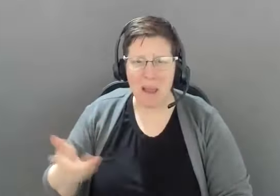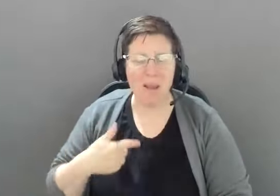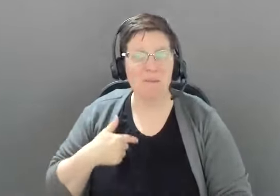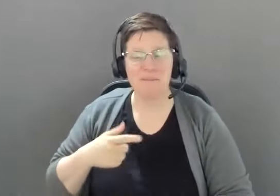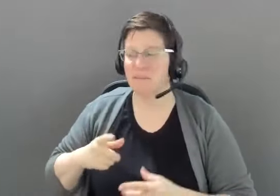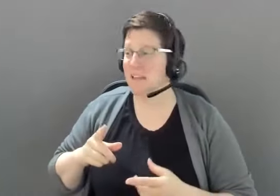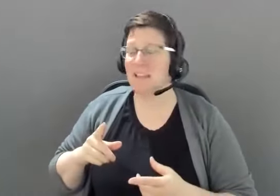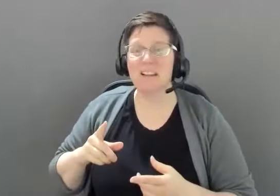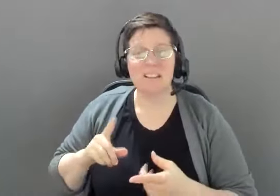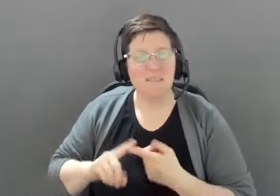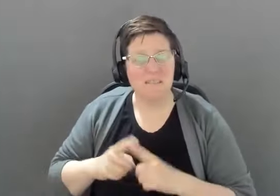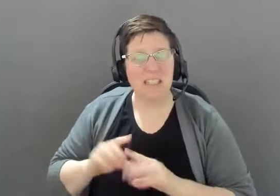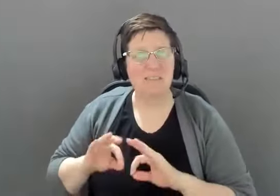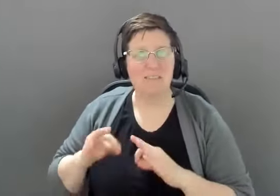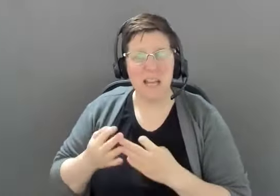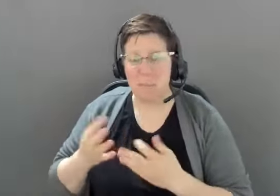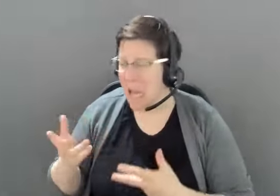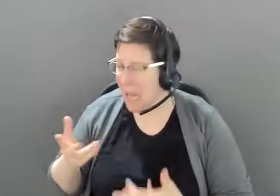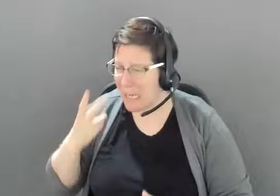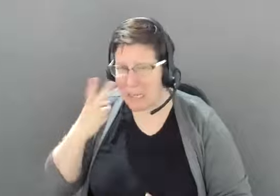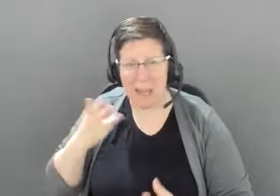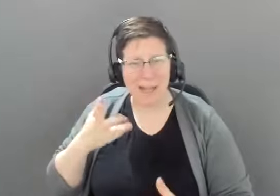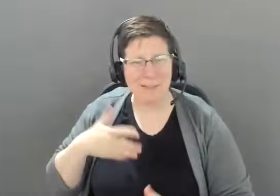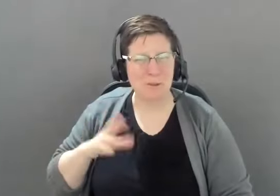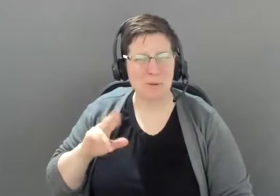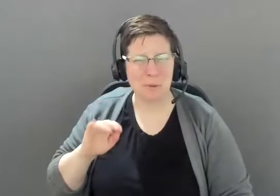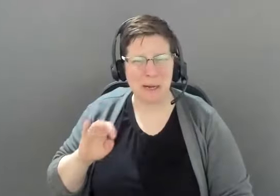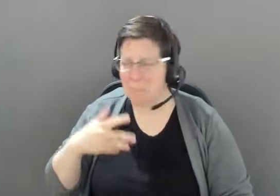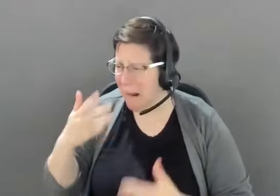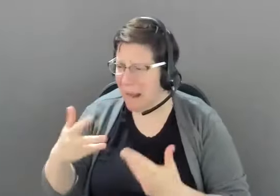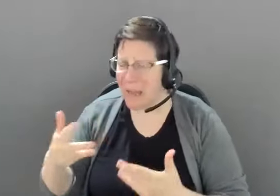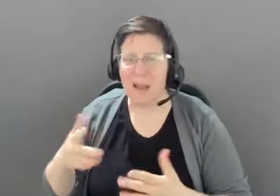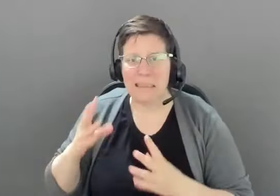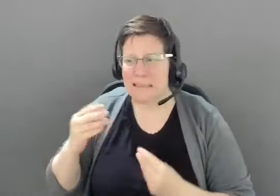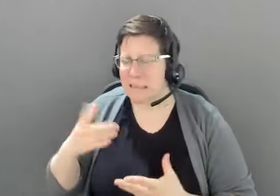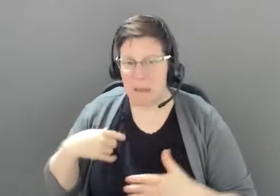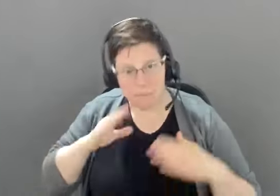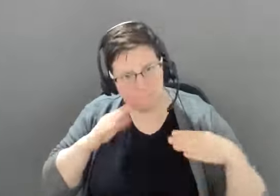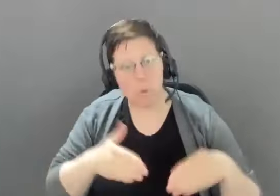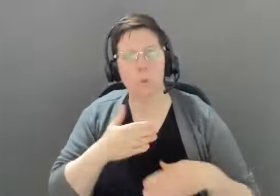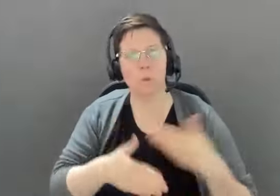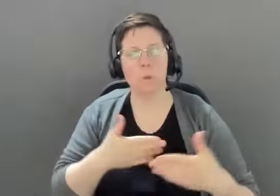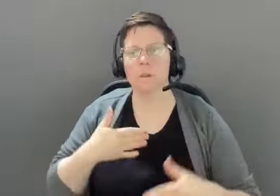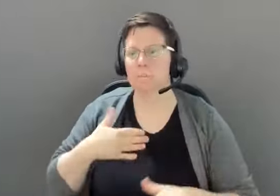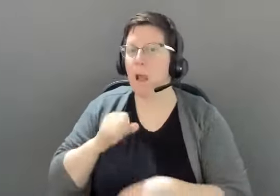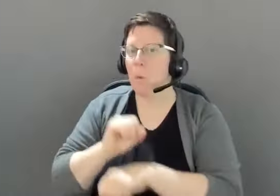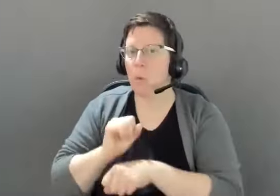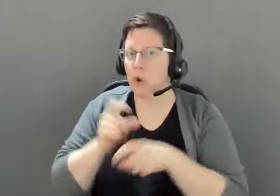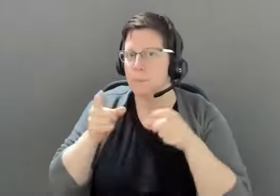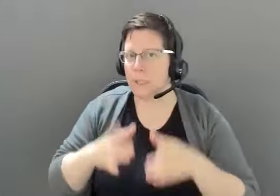for a couple of years and, told them that I would eventually come back. My work managers knew what was going on in this advocacy.